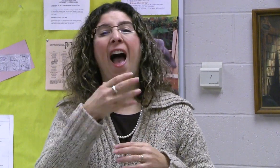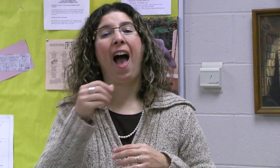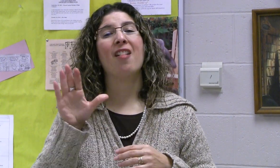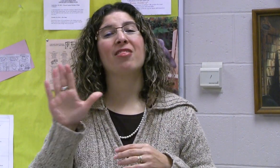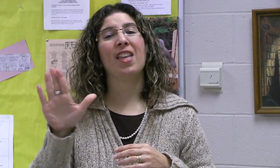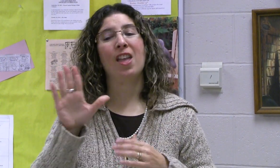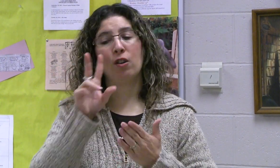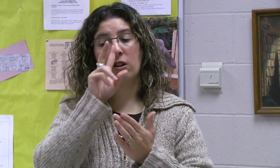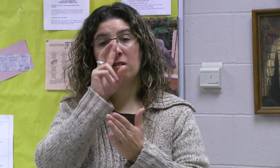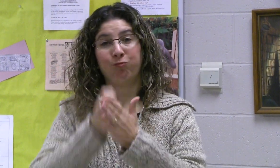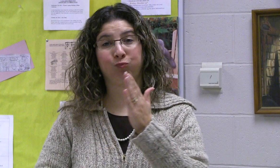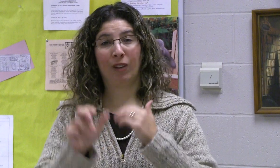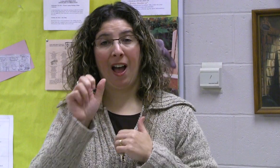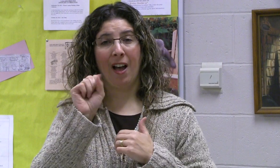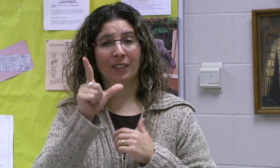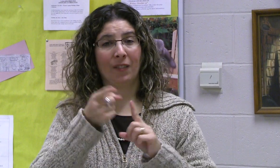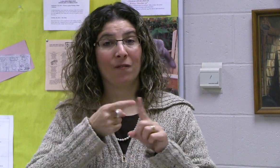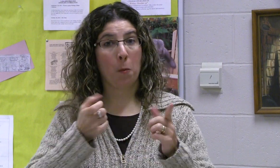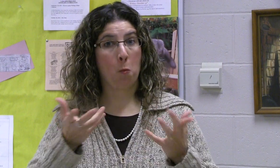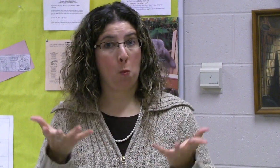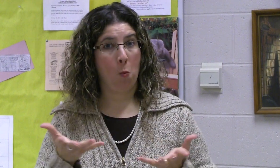chat with the deaf students.